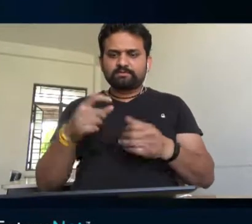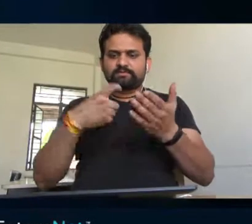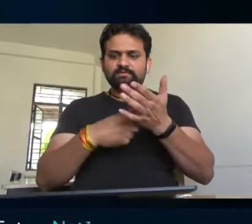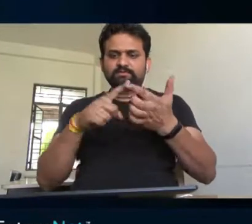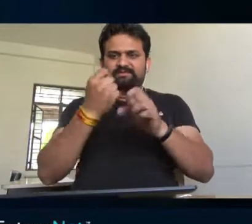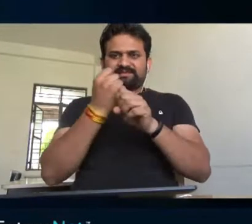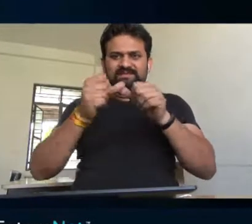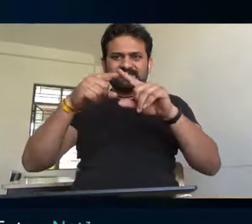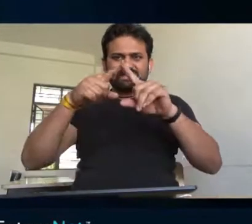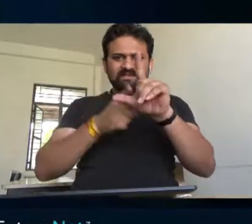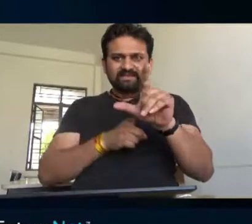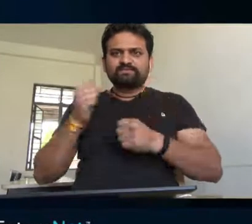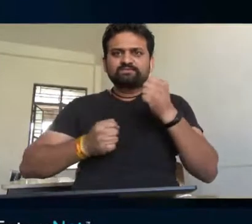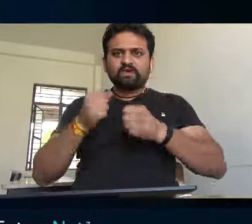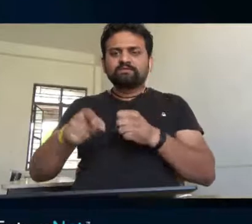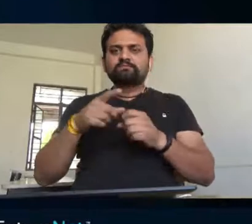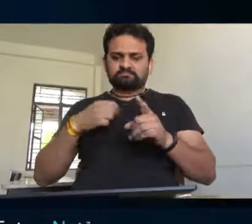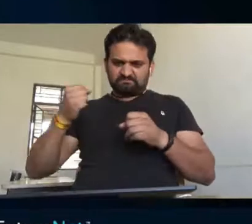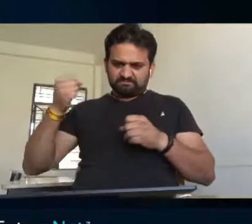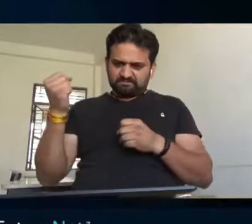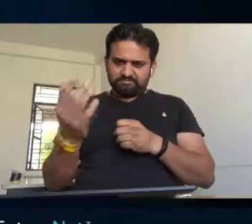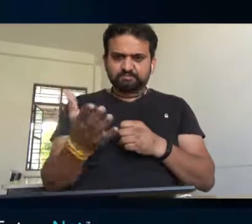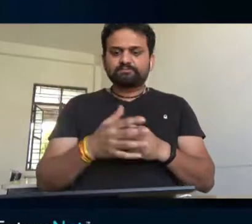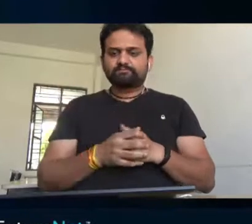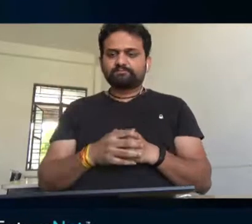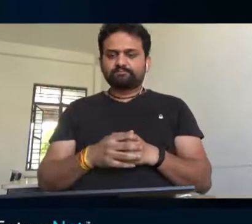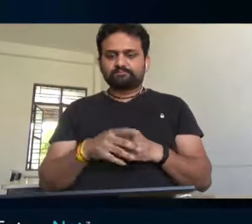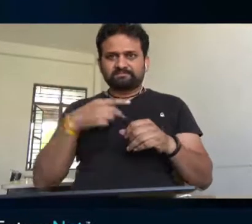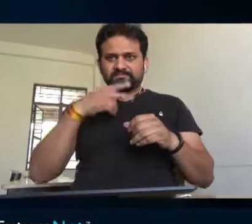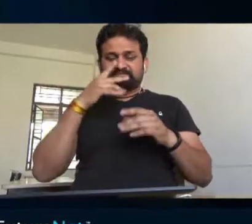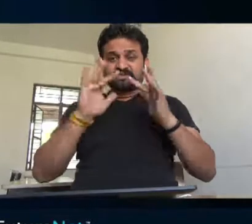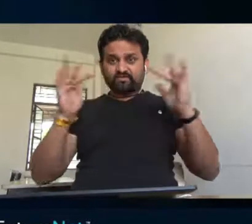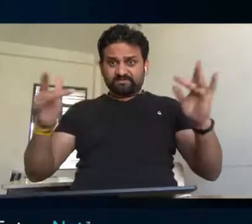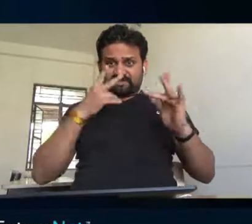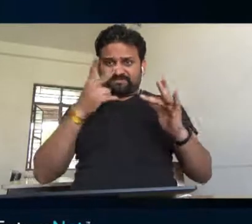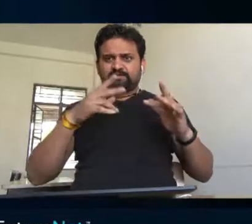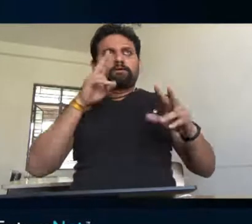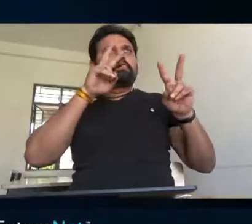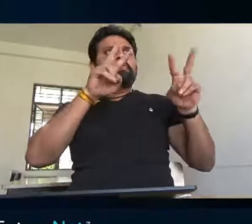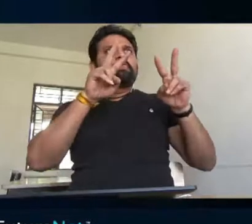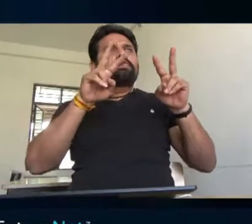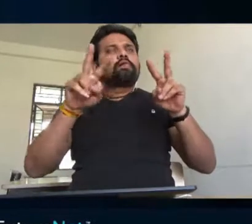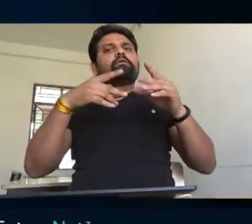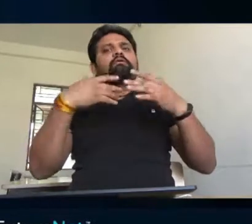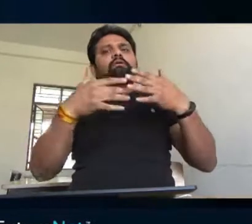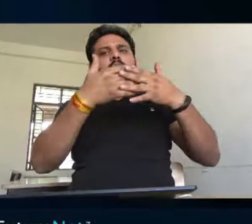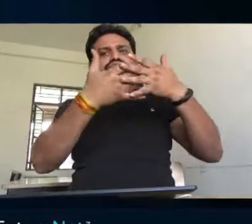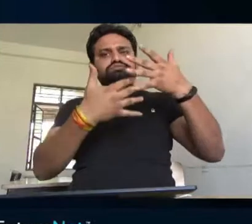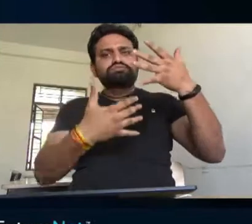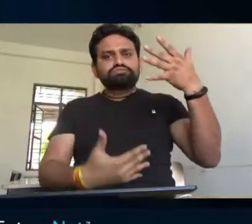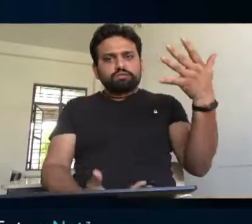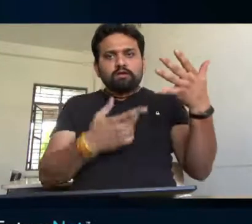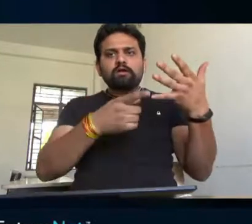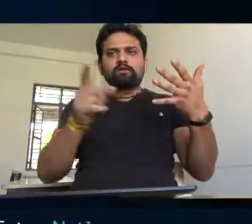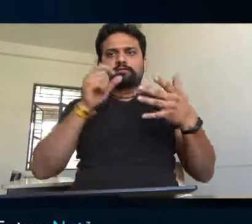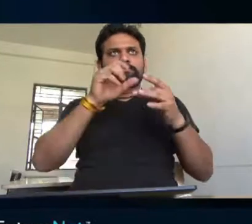biggest mountains. We were the sponsor for that, and this is something very special. We have this regatta, the FutureNet boat,